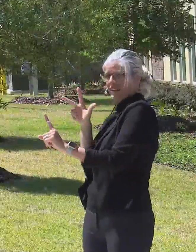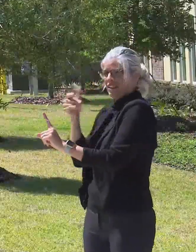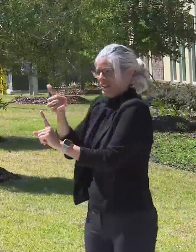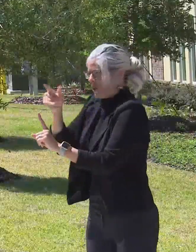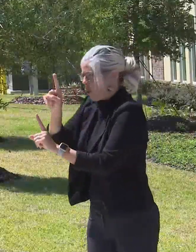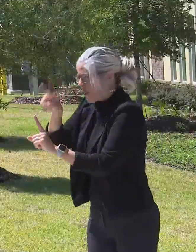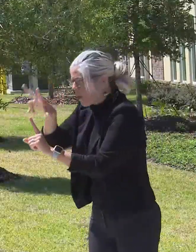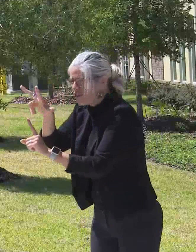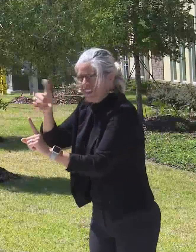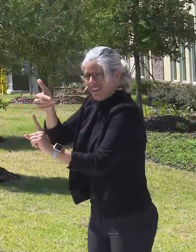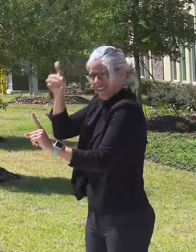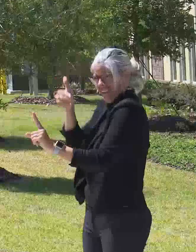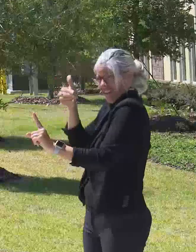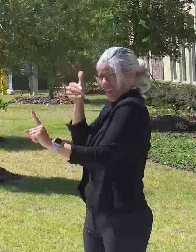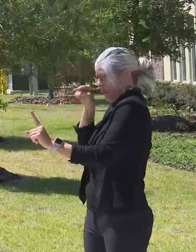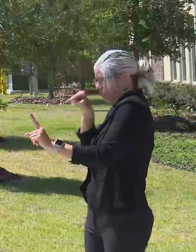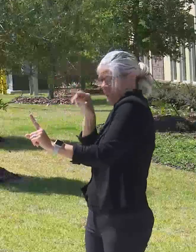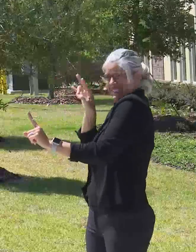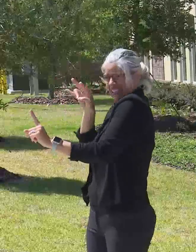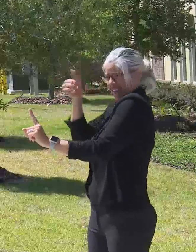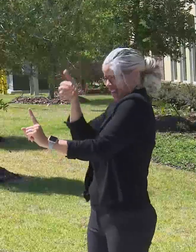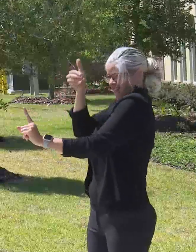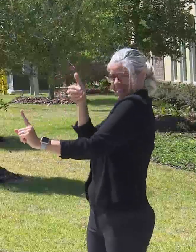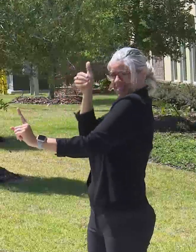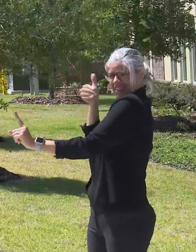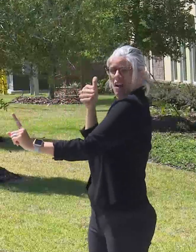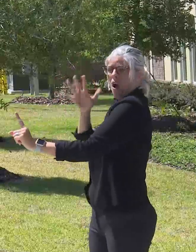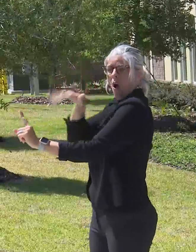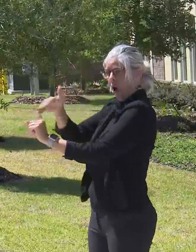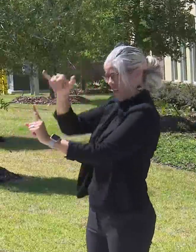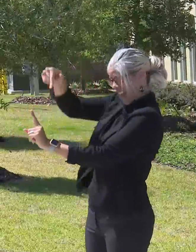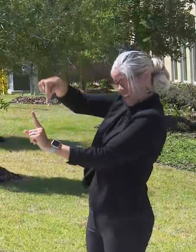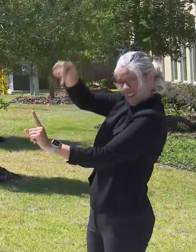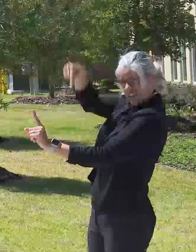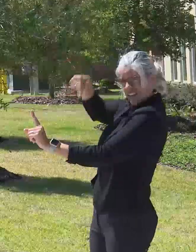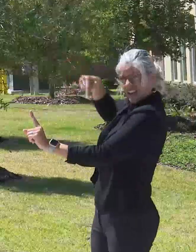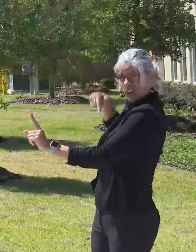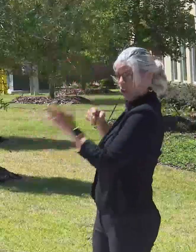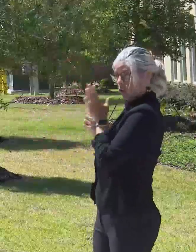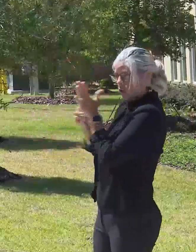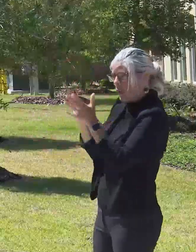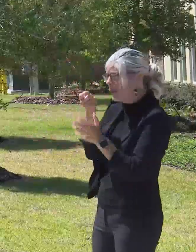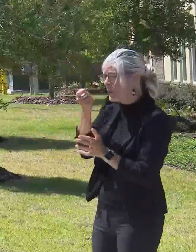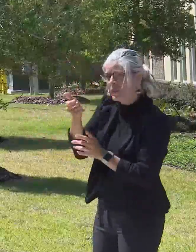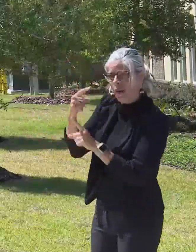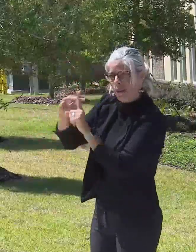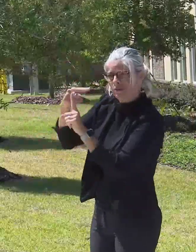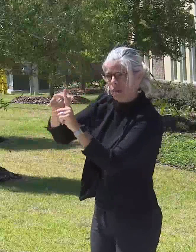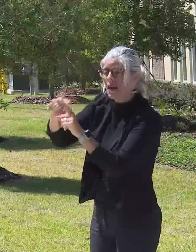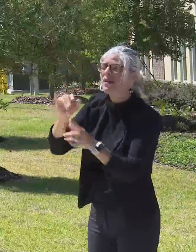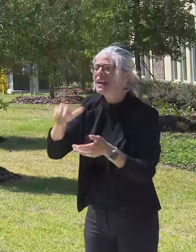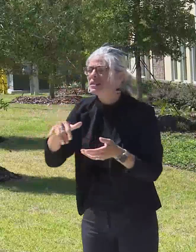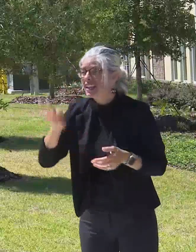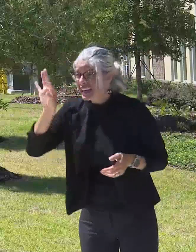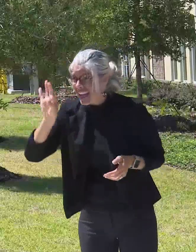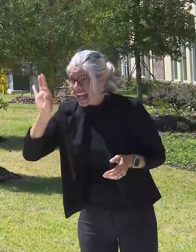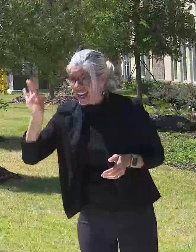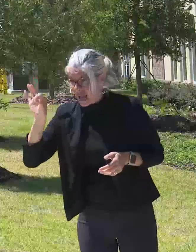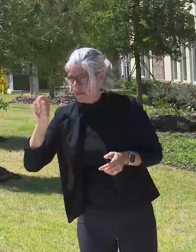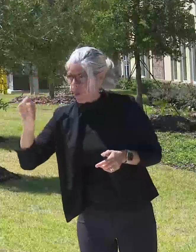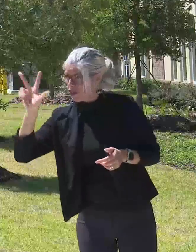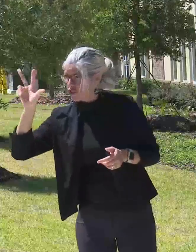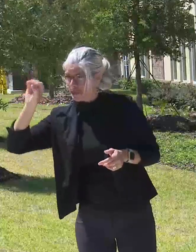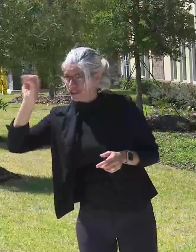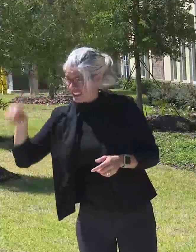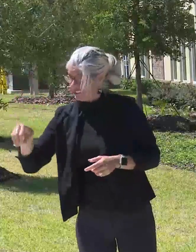May 5th, 0.7% of all tests are coming back positive. That's 99.3% tests are coming